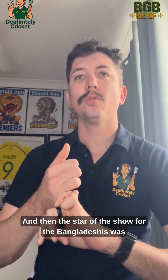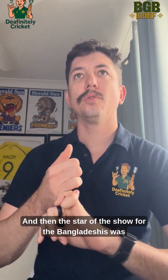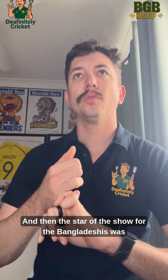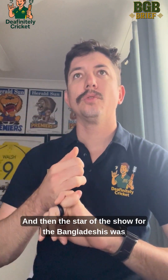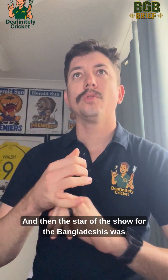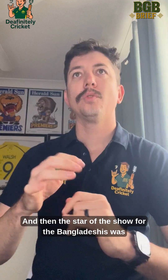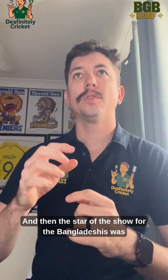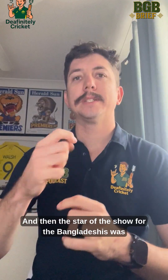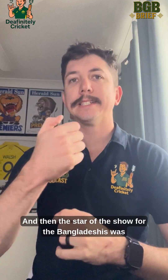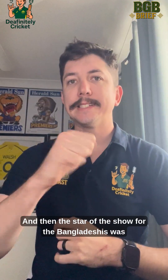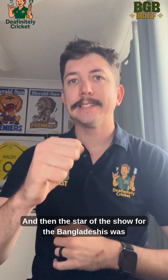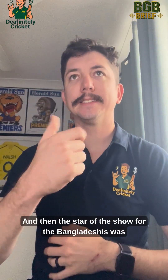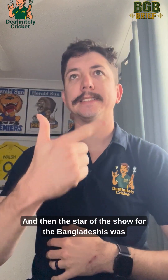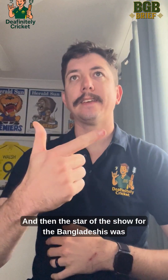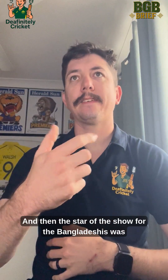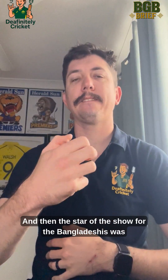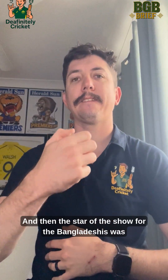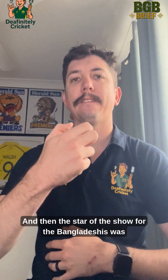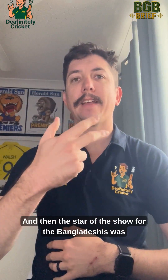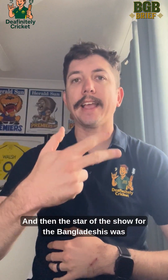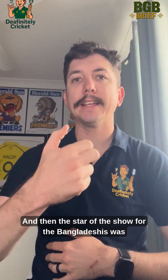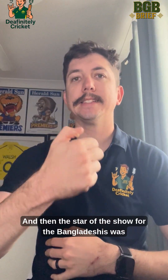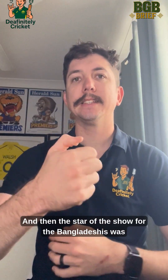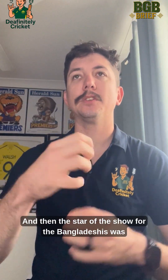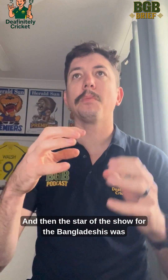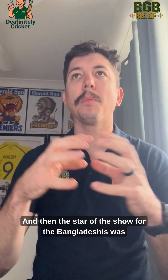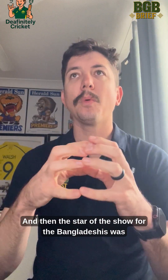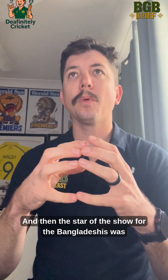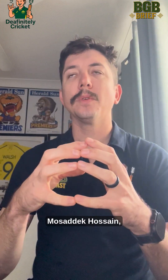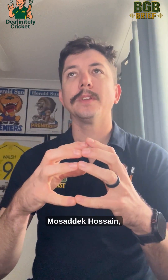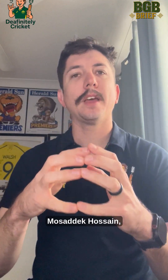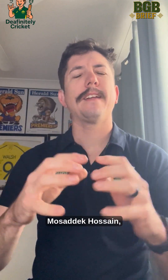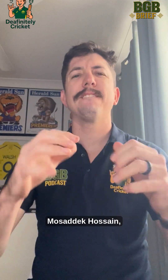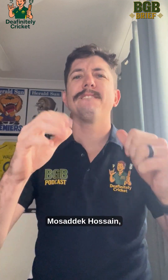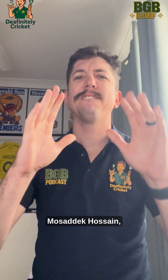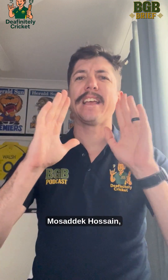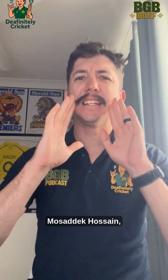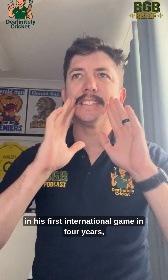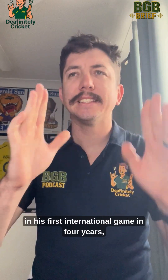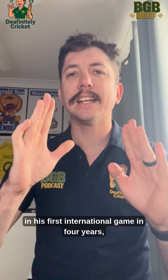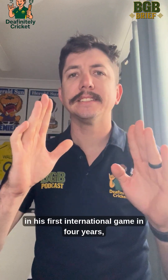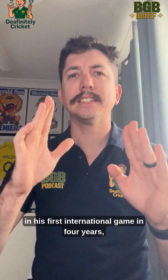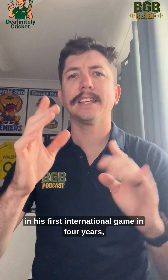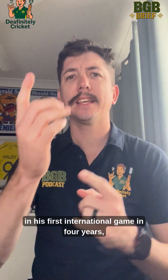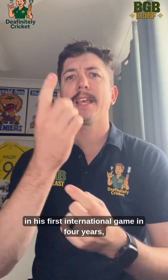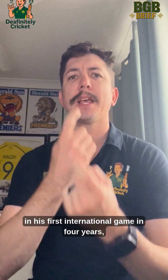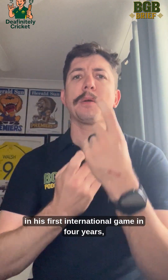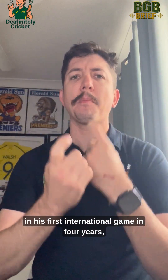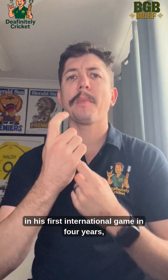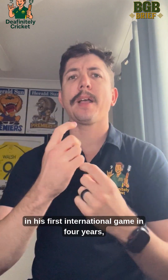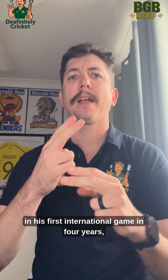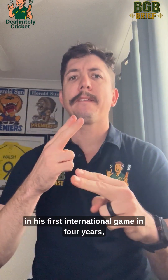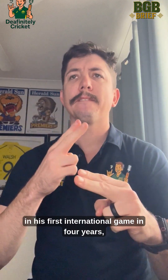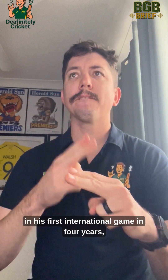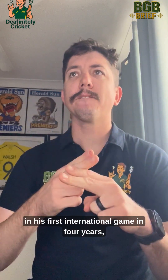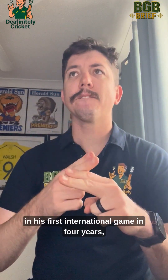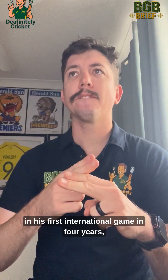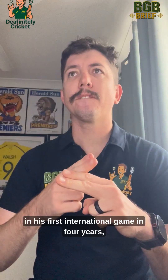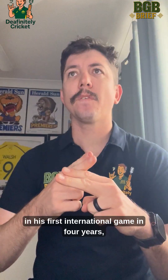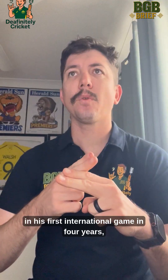then the star of the show for the Bangladeshis was Mossadegh Hussain in his first international game